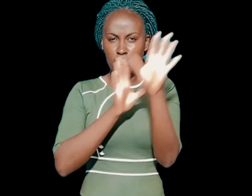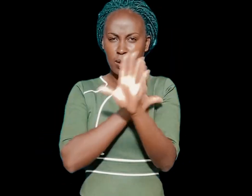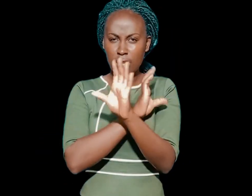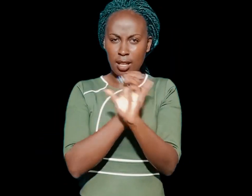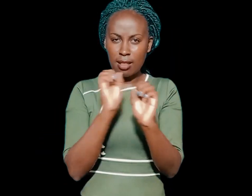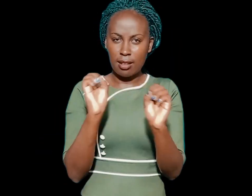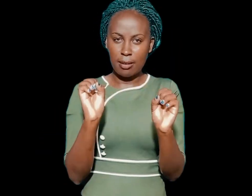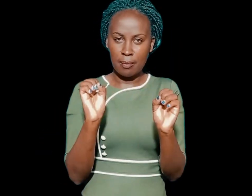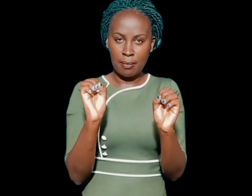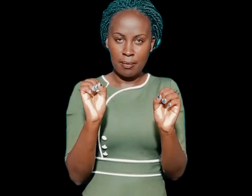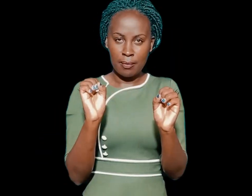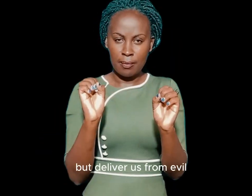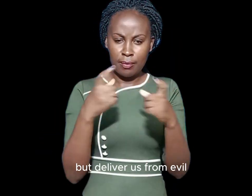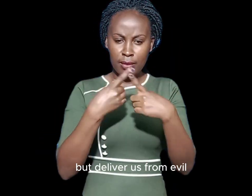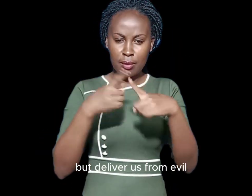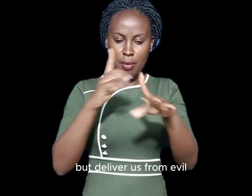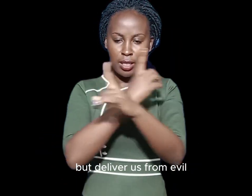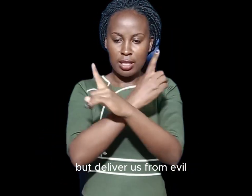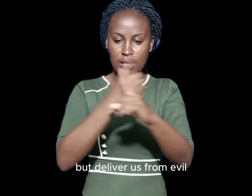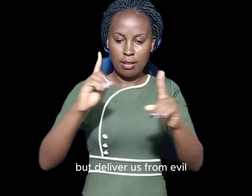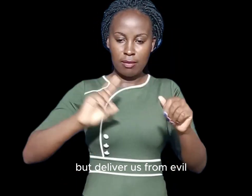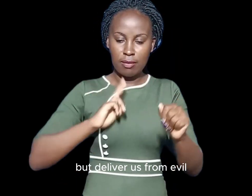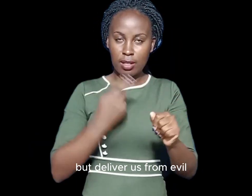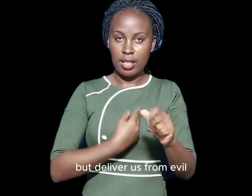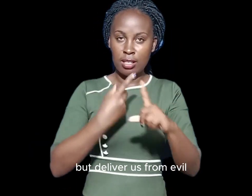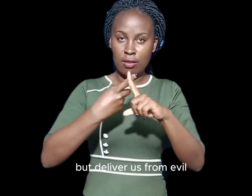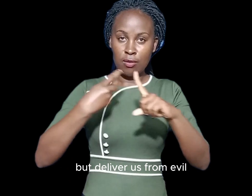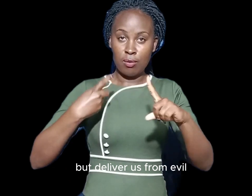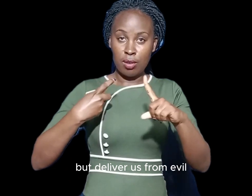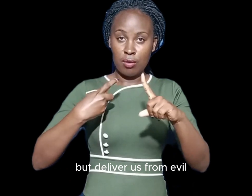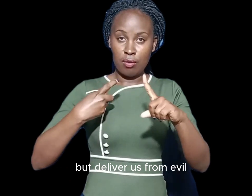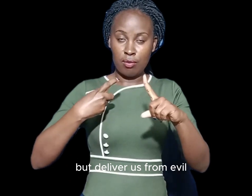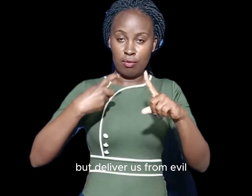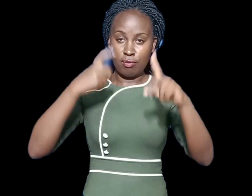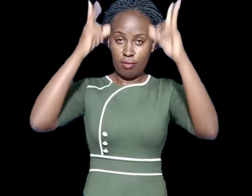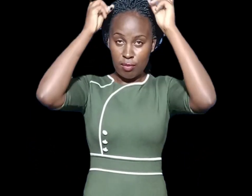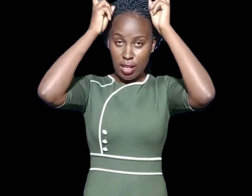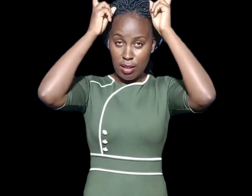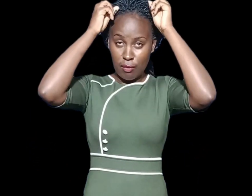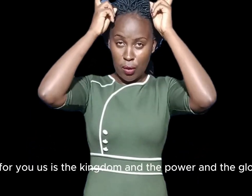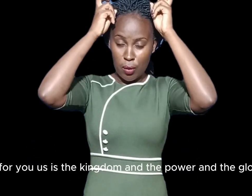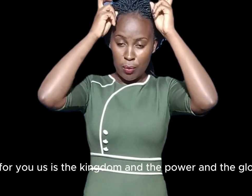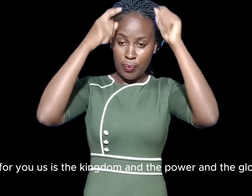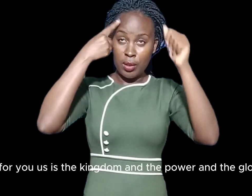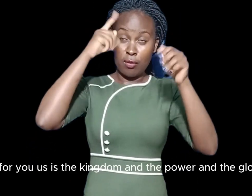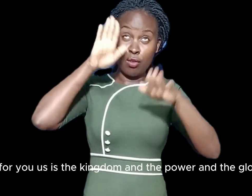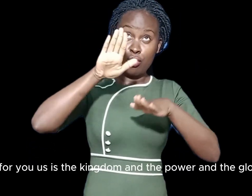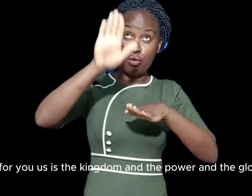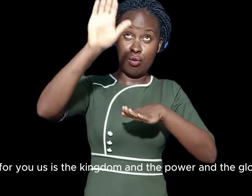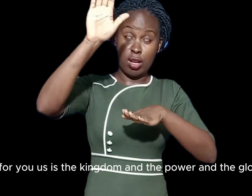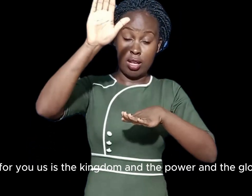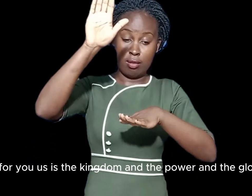but deliver us from evil for yours is the kingdom